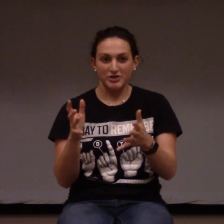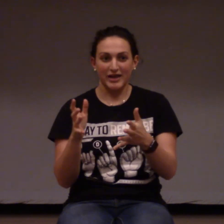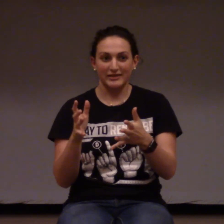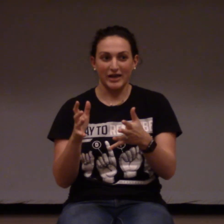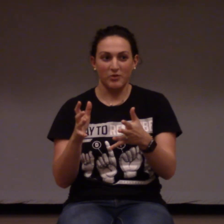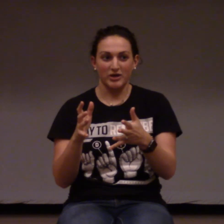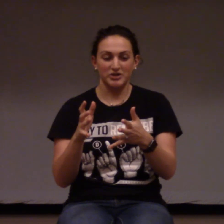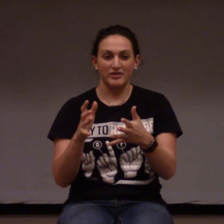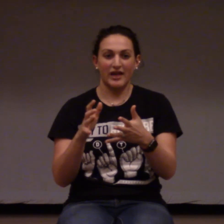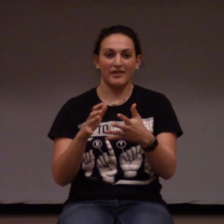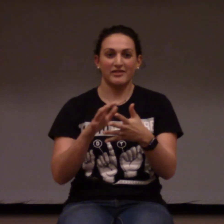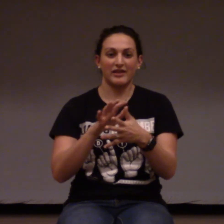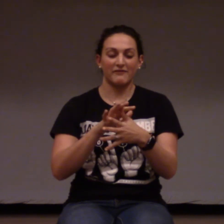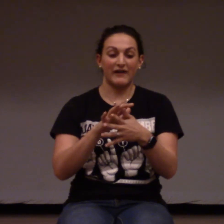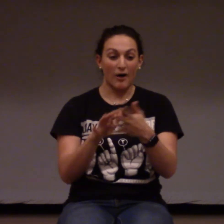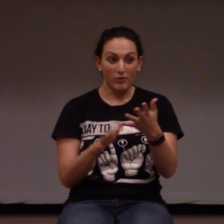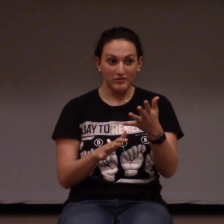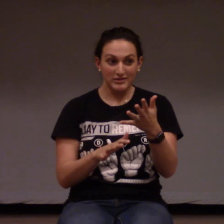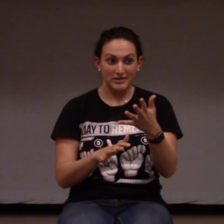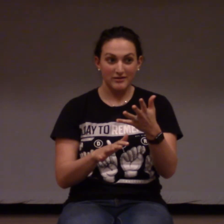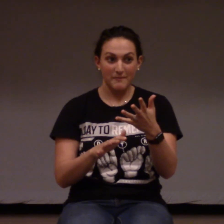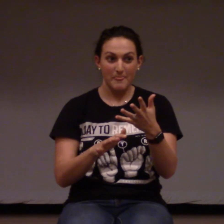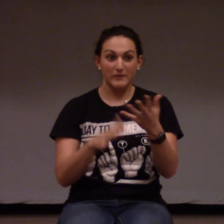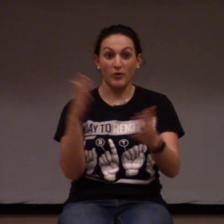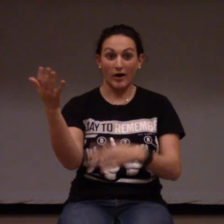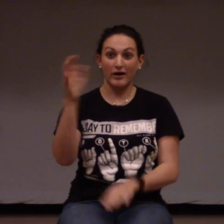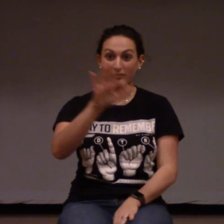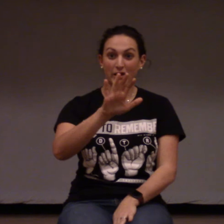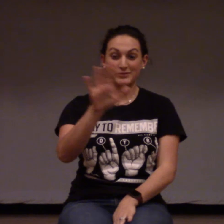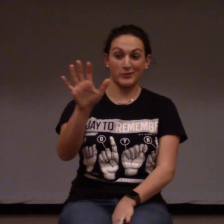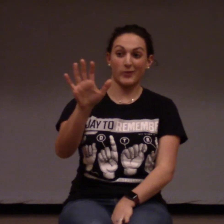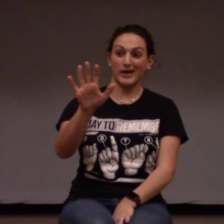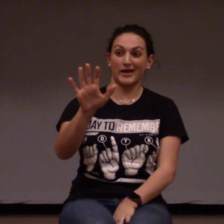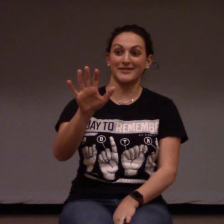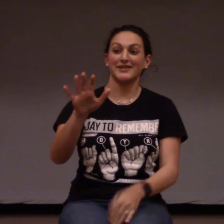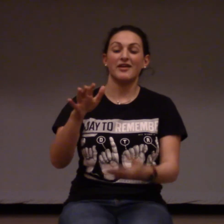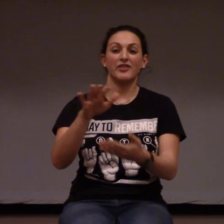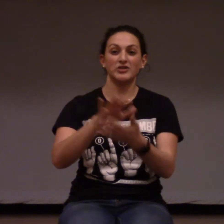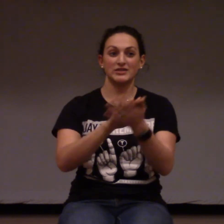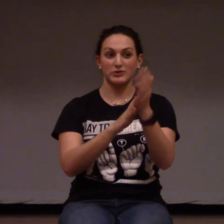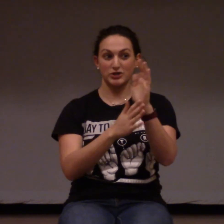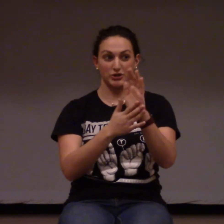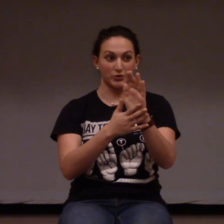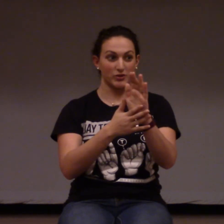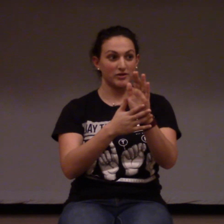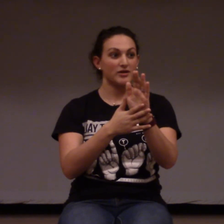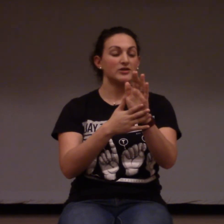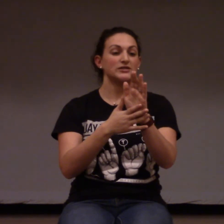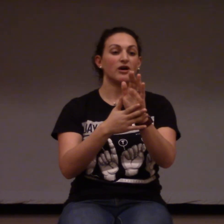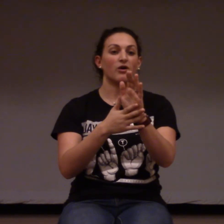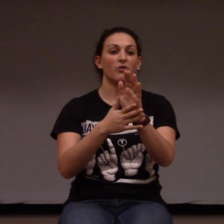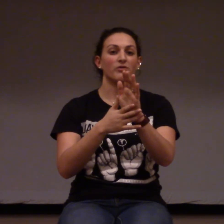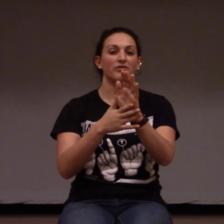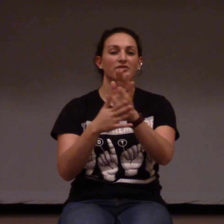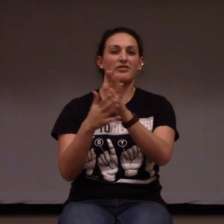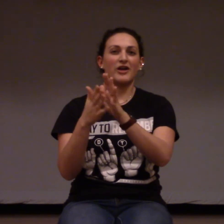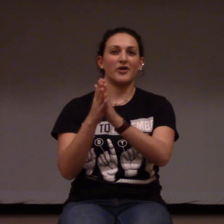Sign Language that the vowels, so our alphabet is with one hand, theirs is with two. So the only